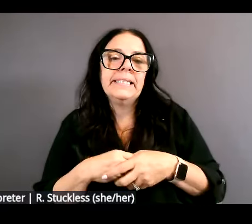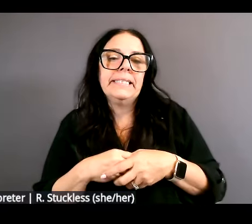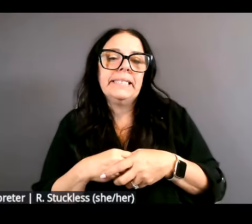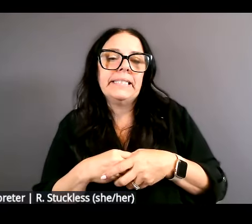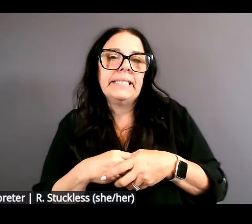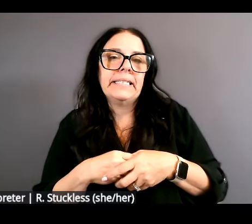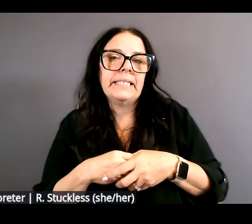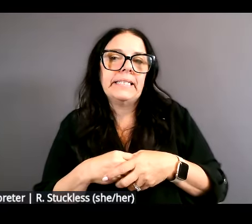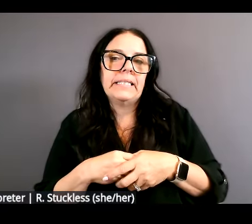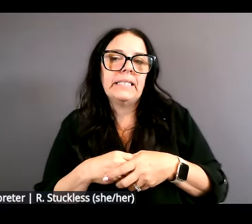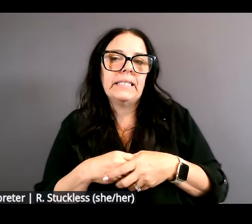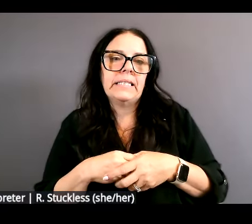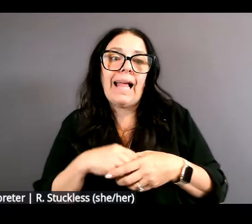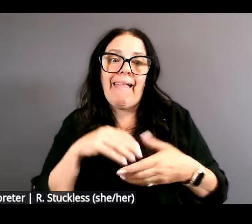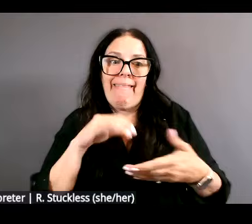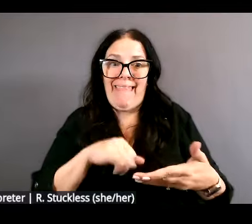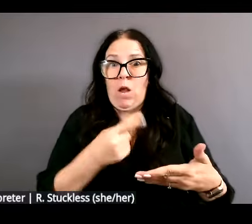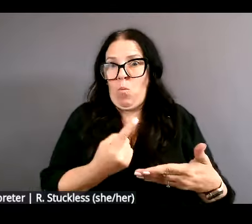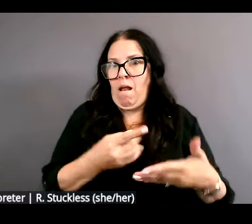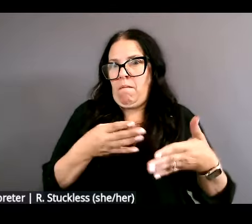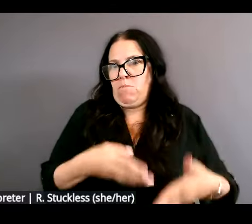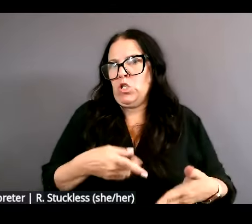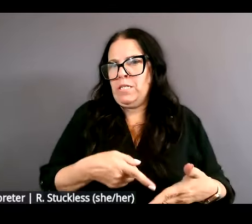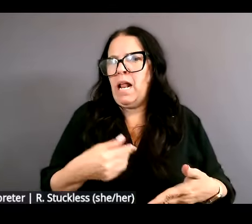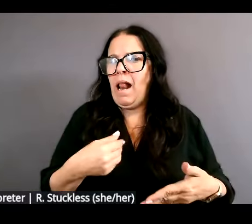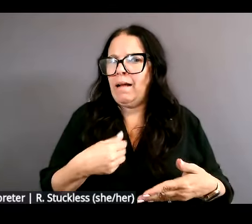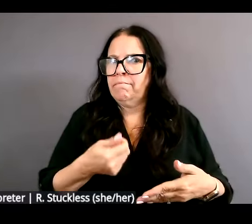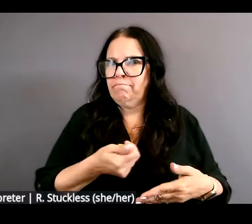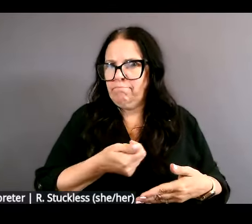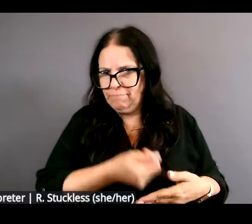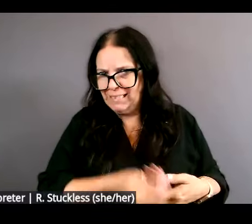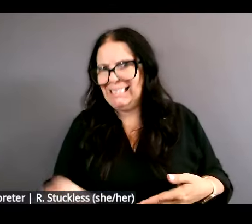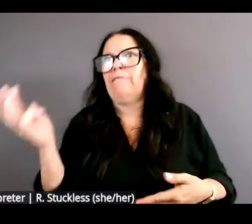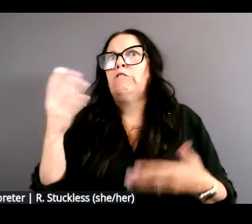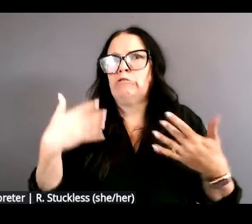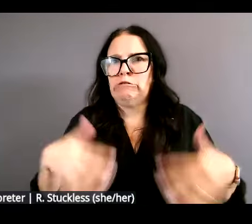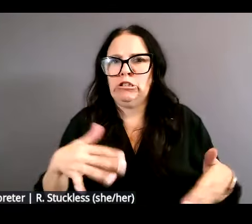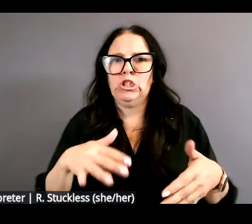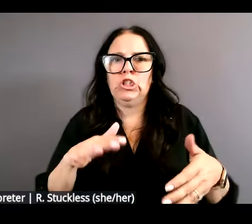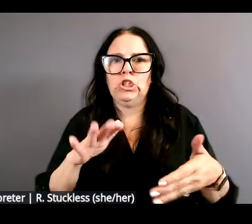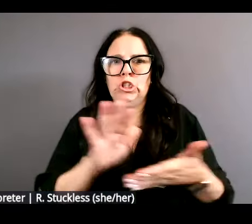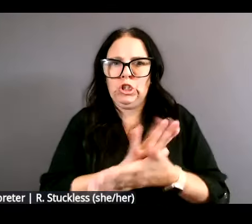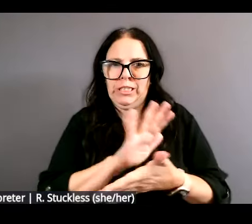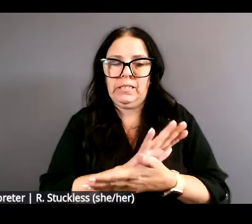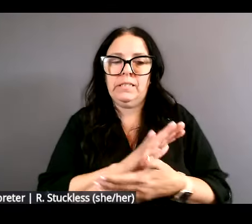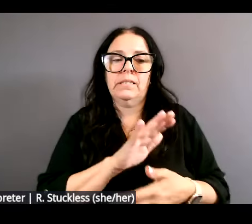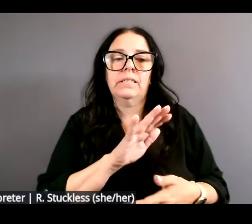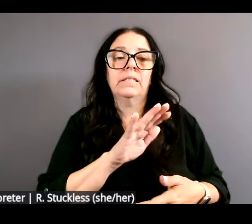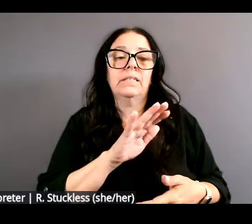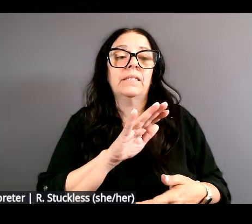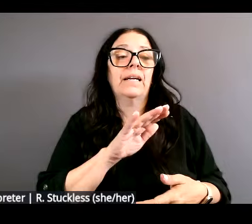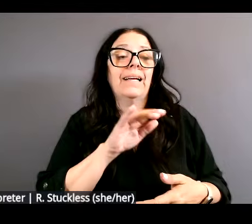petition sheets that were signed with a name that did not match that of the